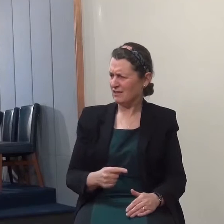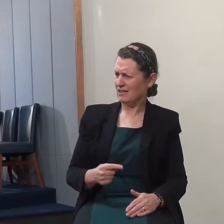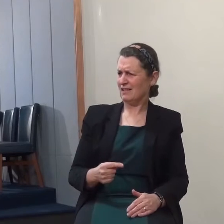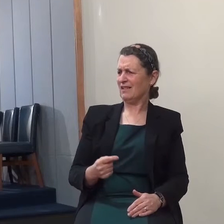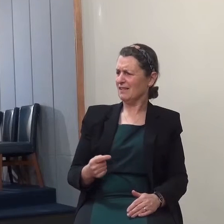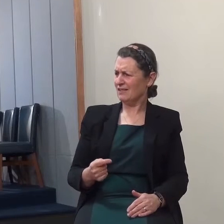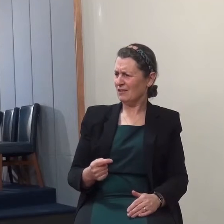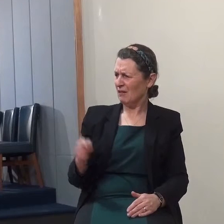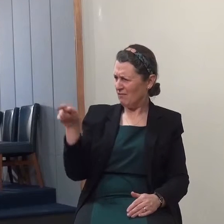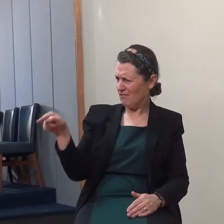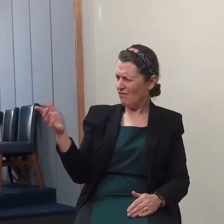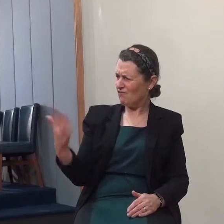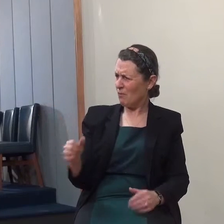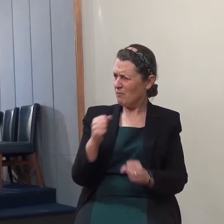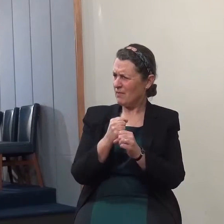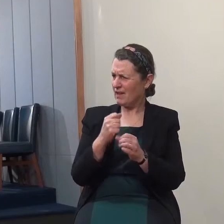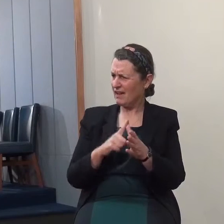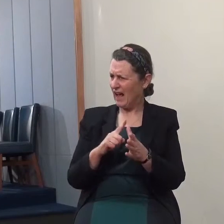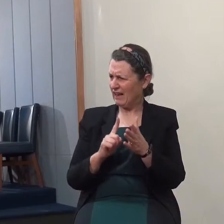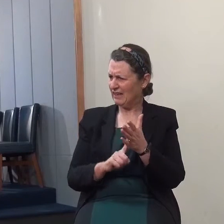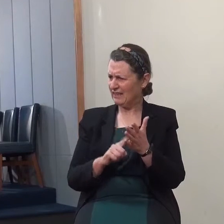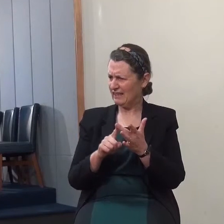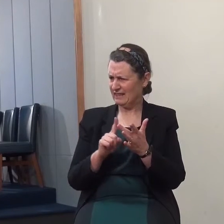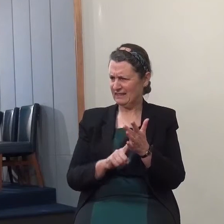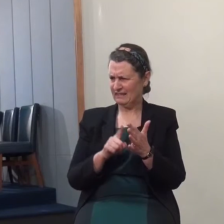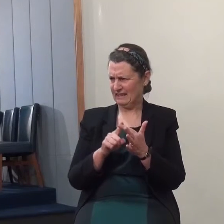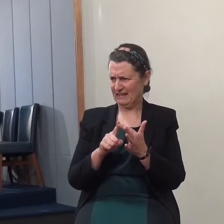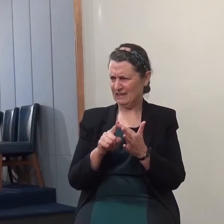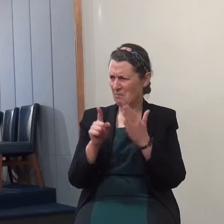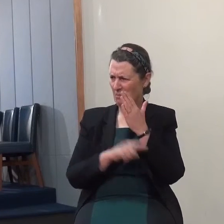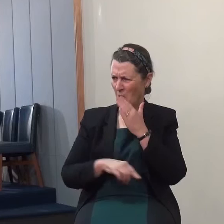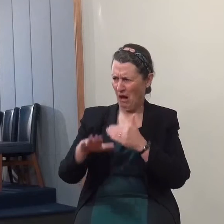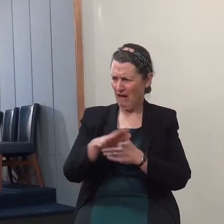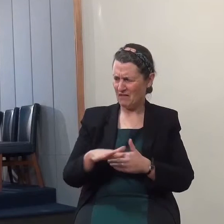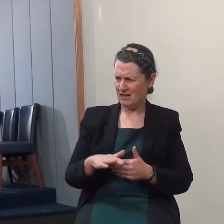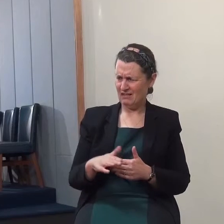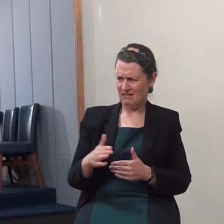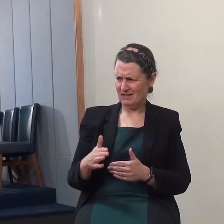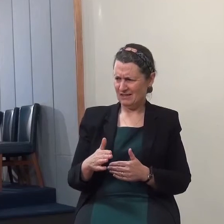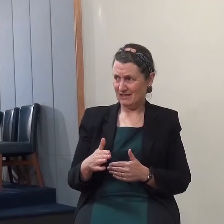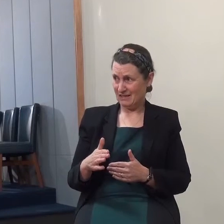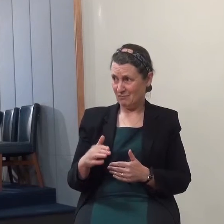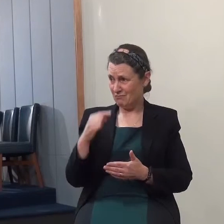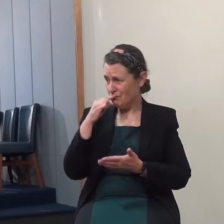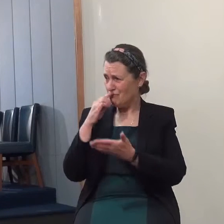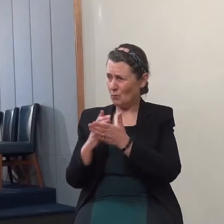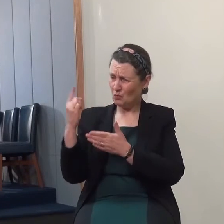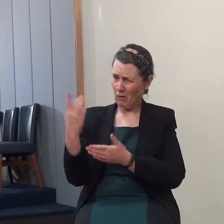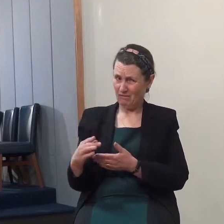young man who studied the scriptures, and he would have understood that Christ should come from